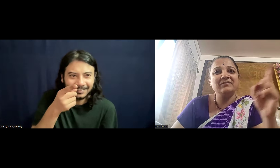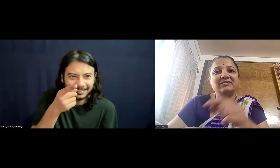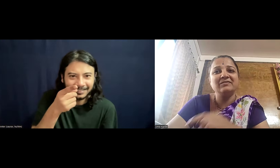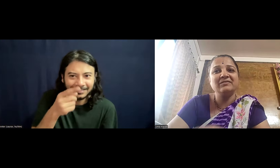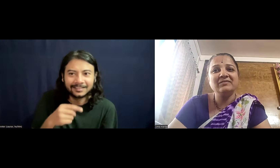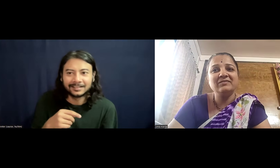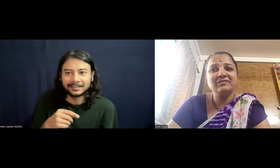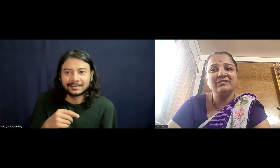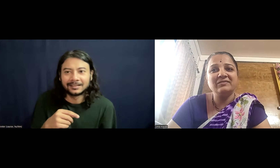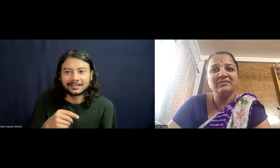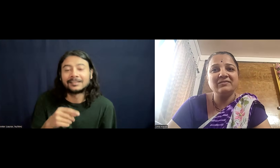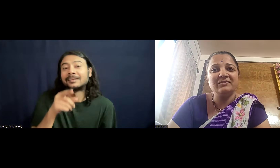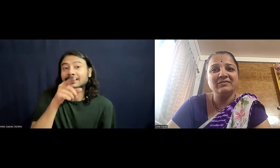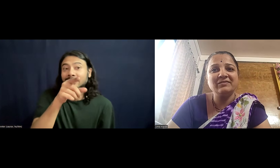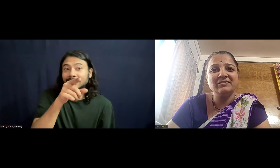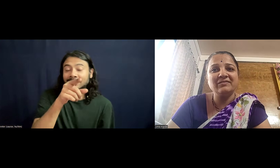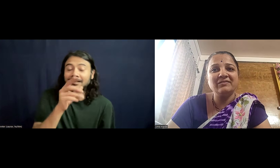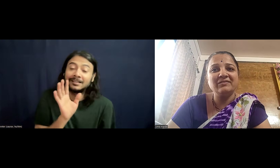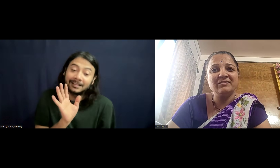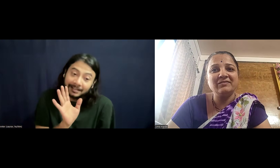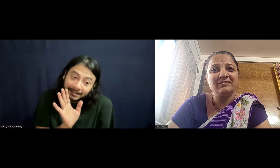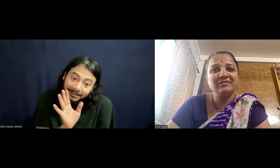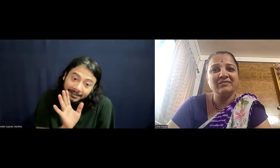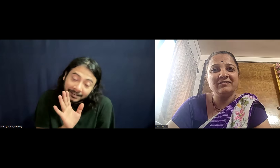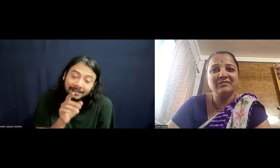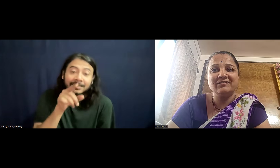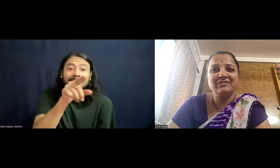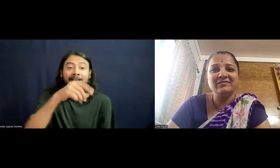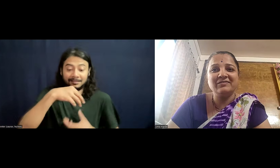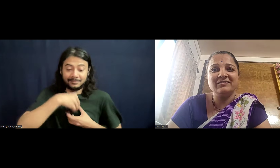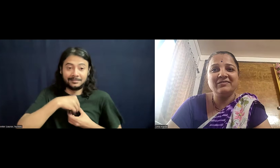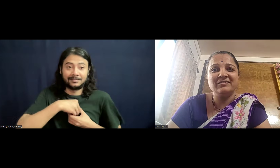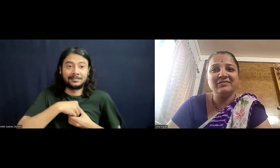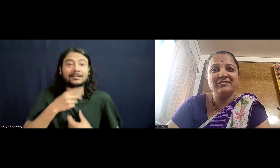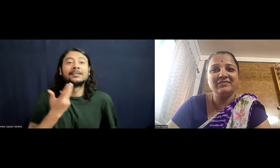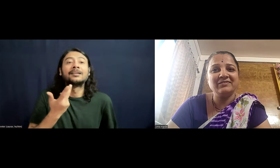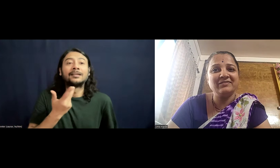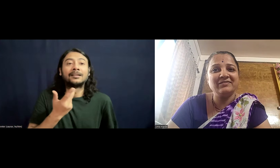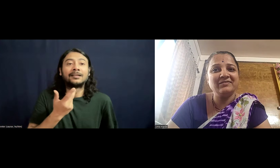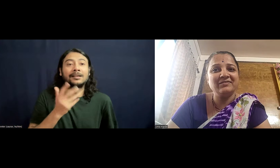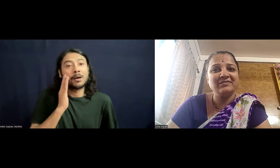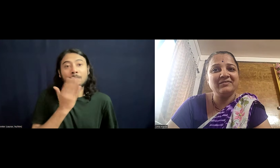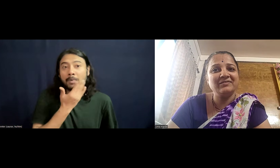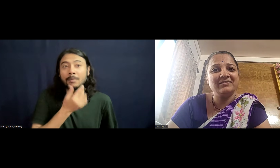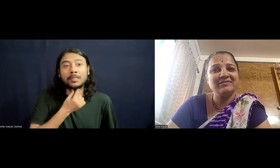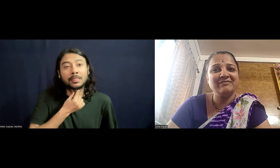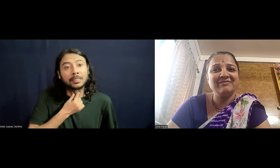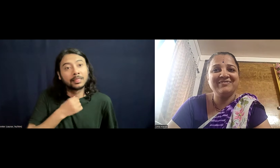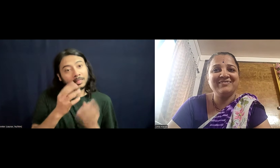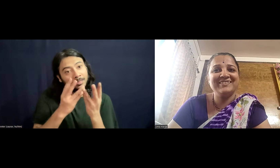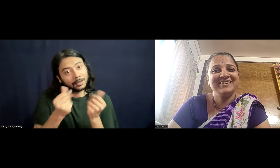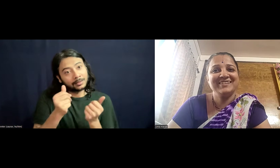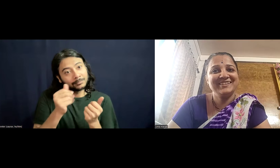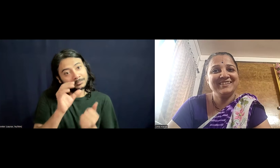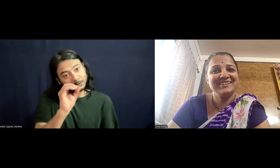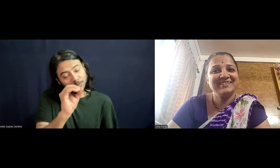Depending if you are ready to go back, if you are sinless and you have you've nicely done your